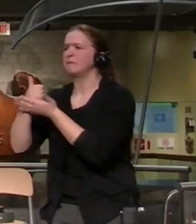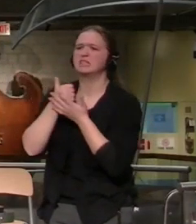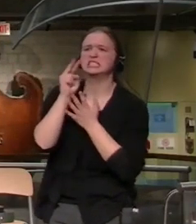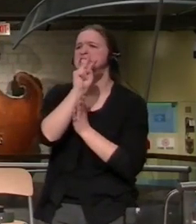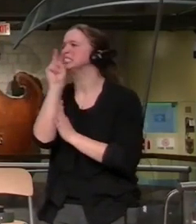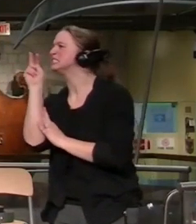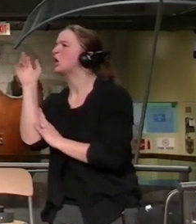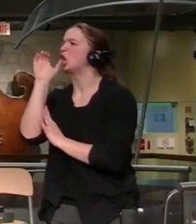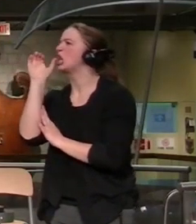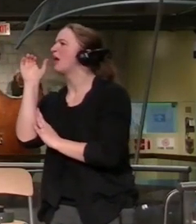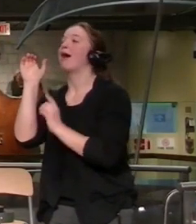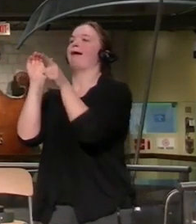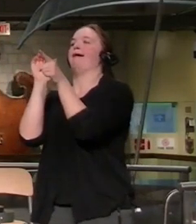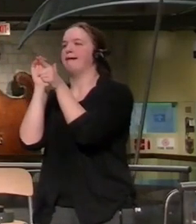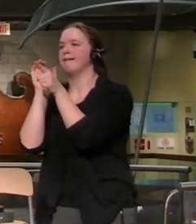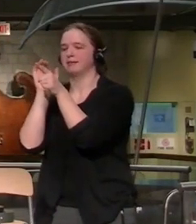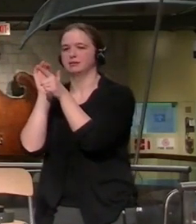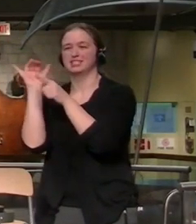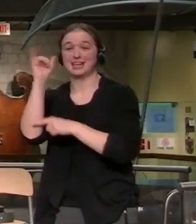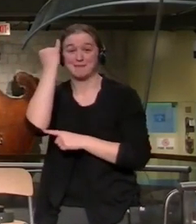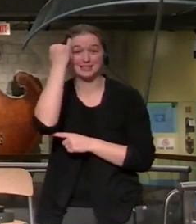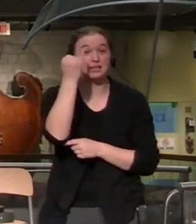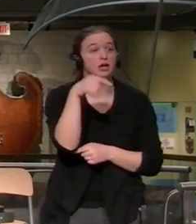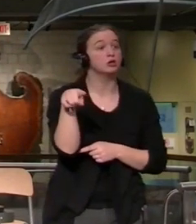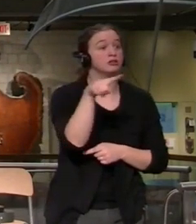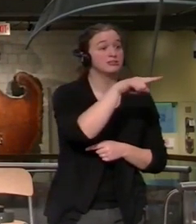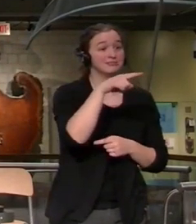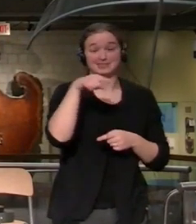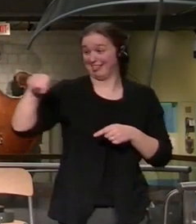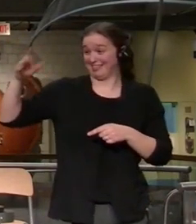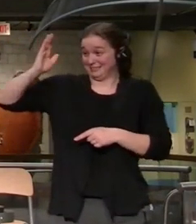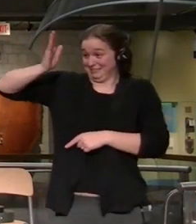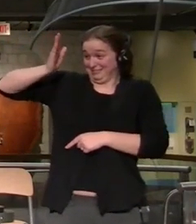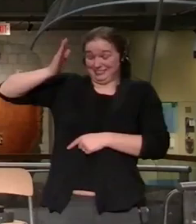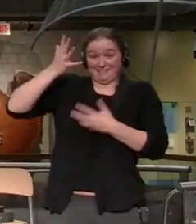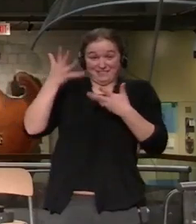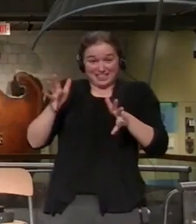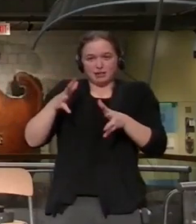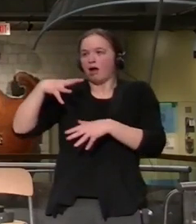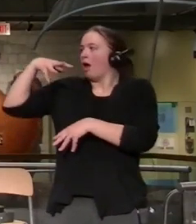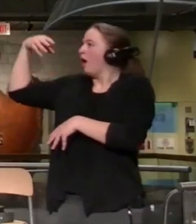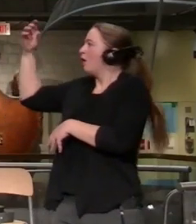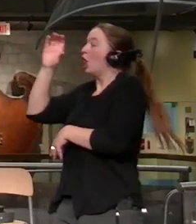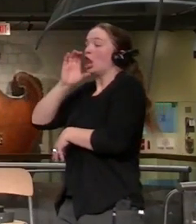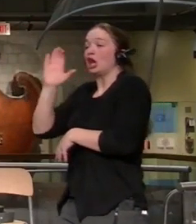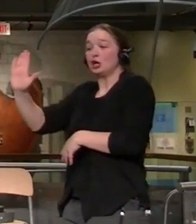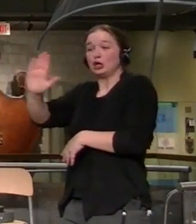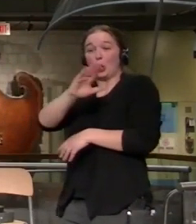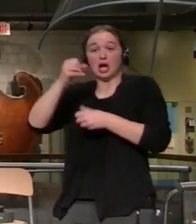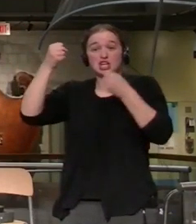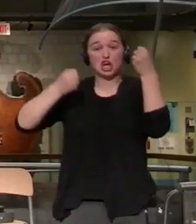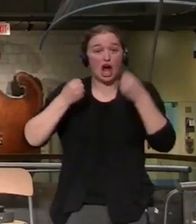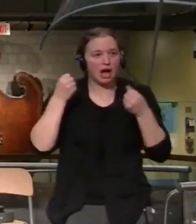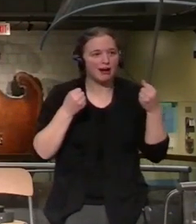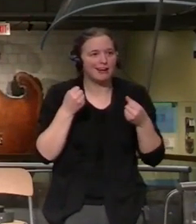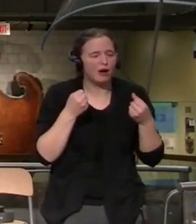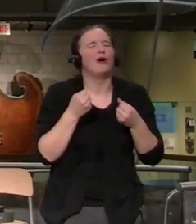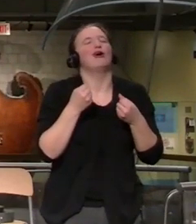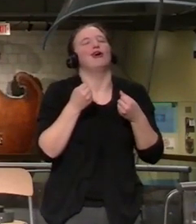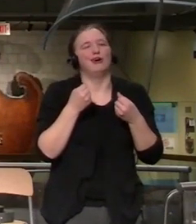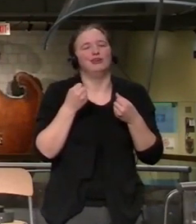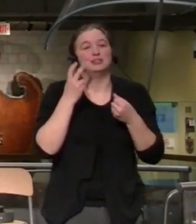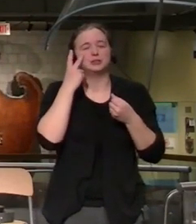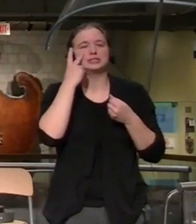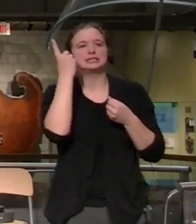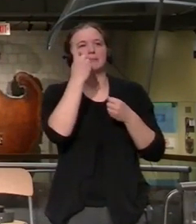you will hopefully find your car after this presentation. You know where you went, you encoded all this information, hopefully you'll find your car. Every once in a